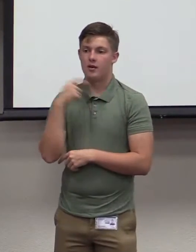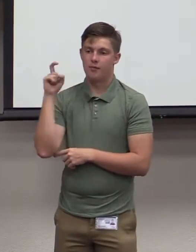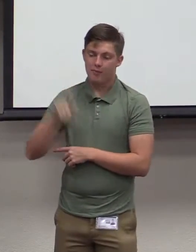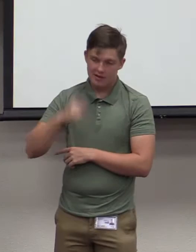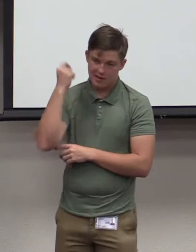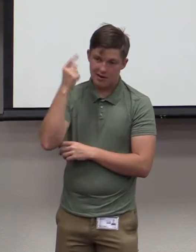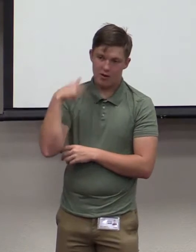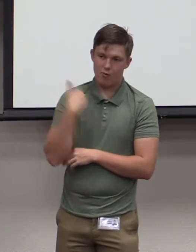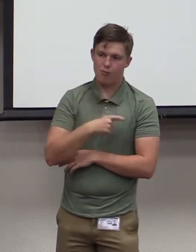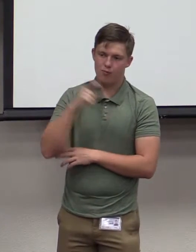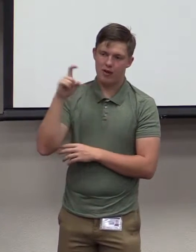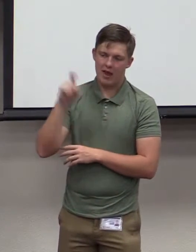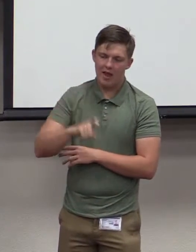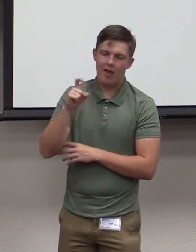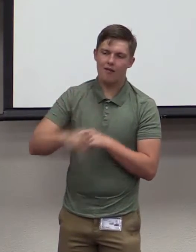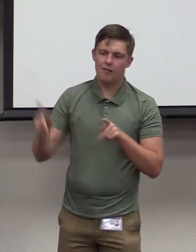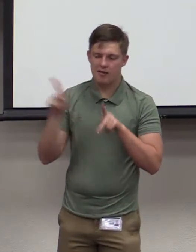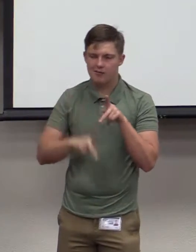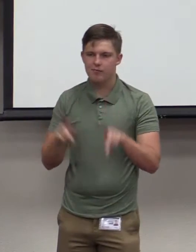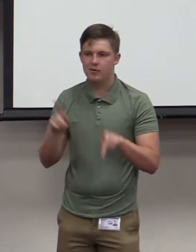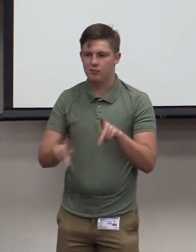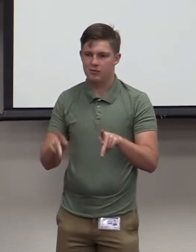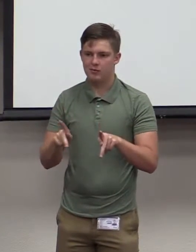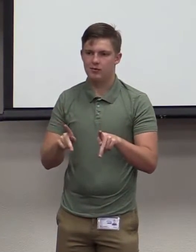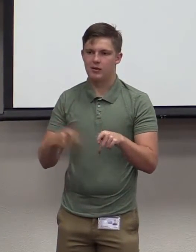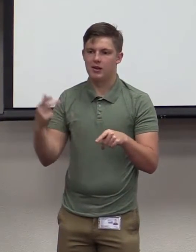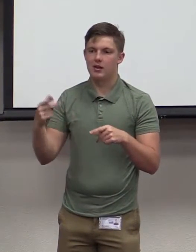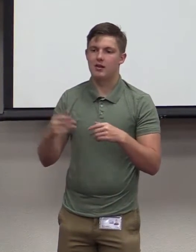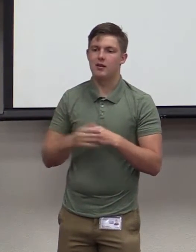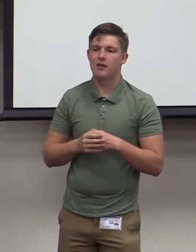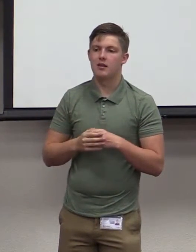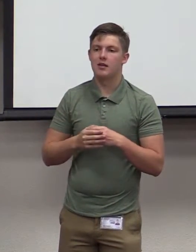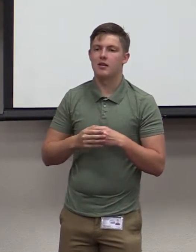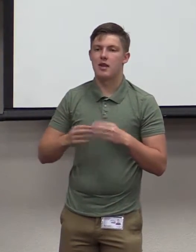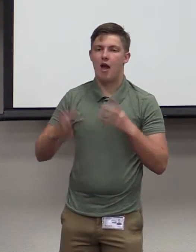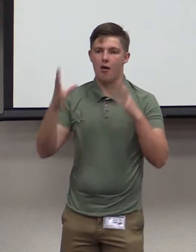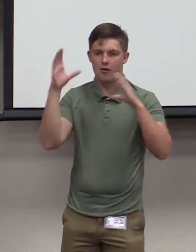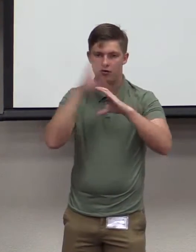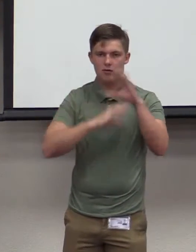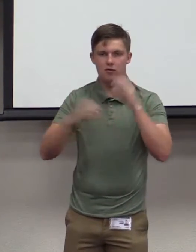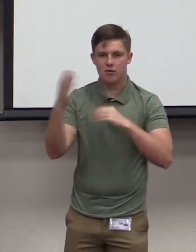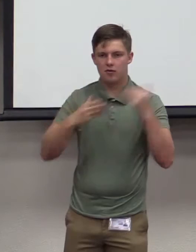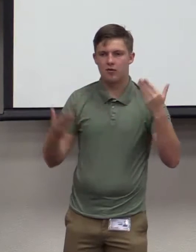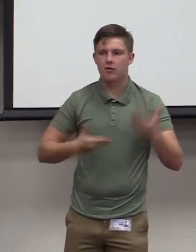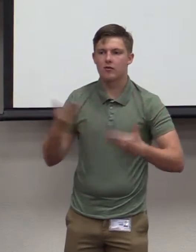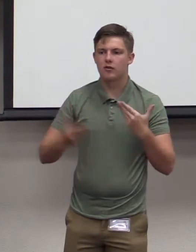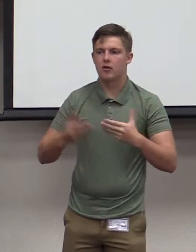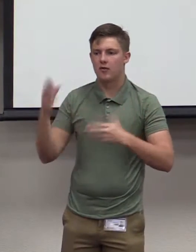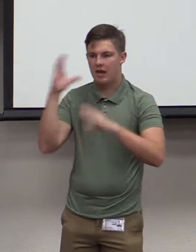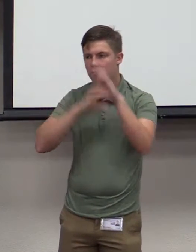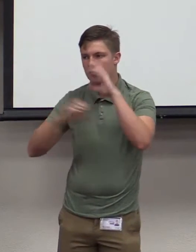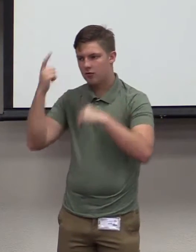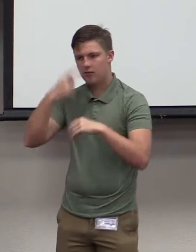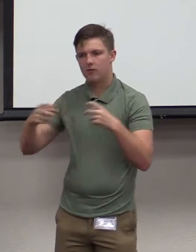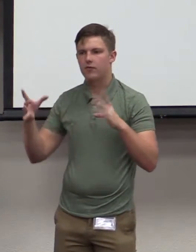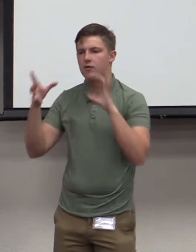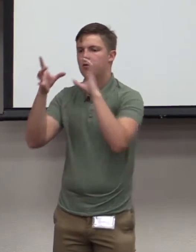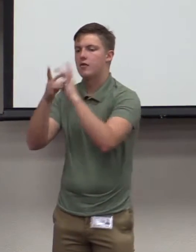to be people that search and seek and strive for reconciliation, not